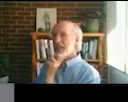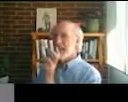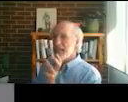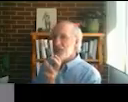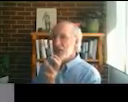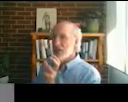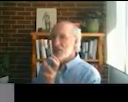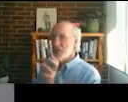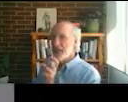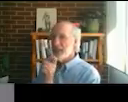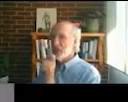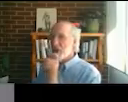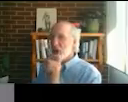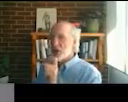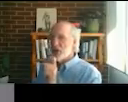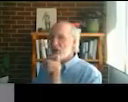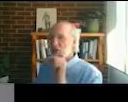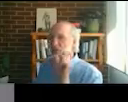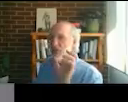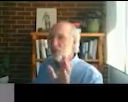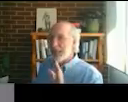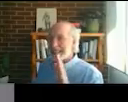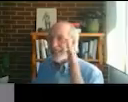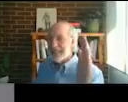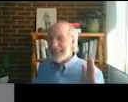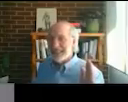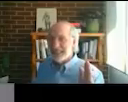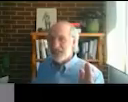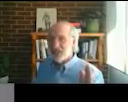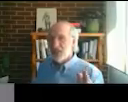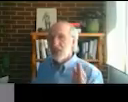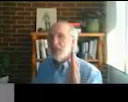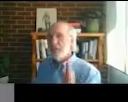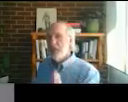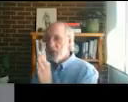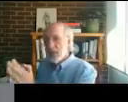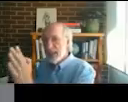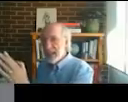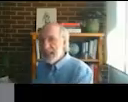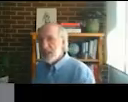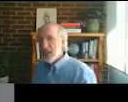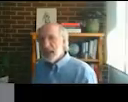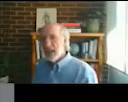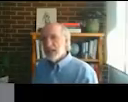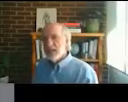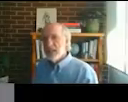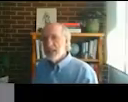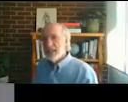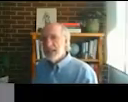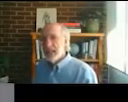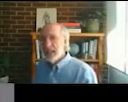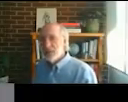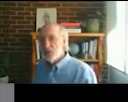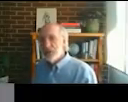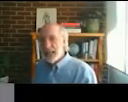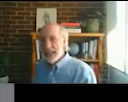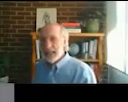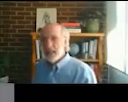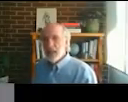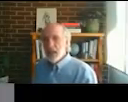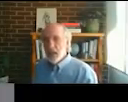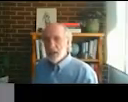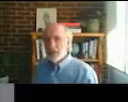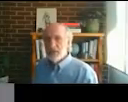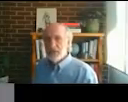effective in getting a child to speak. And there are also some direct links between the